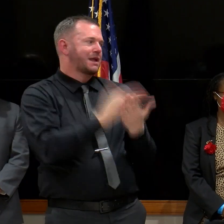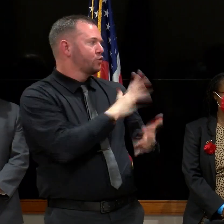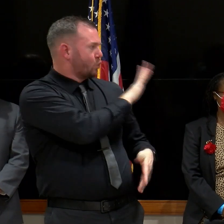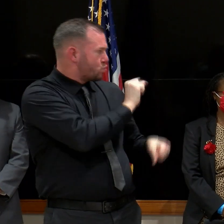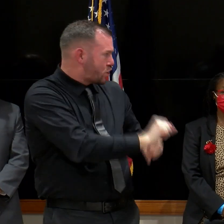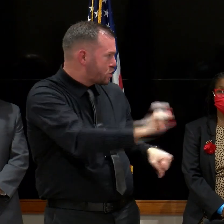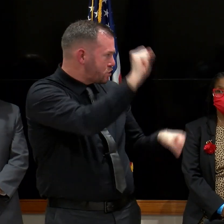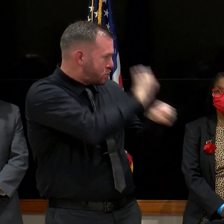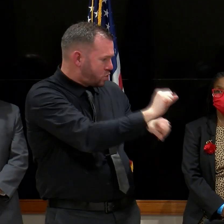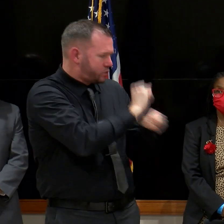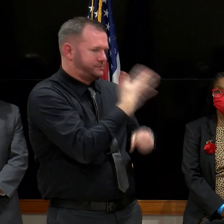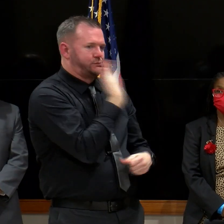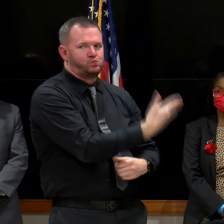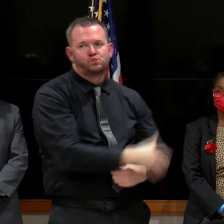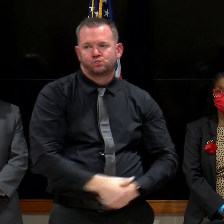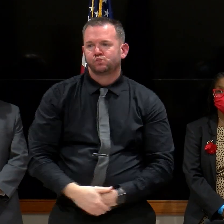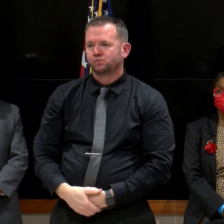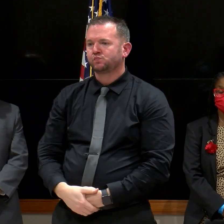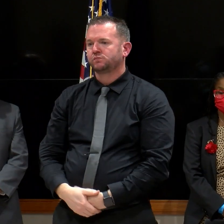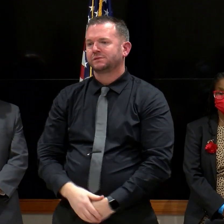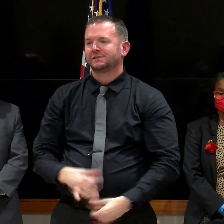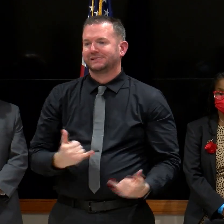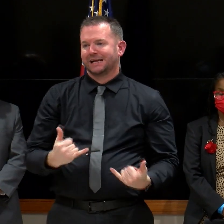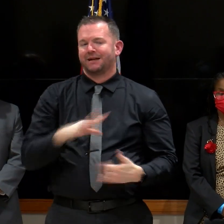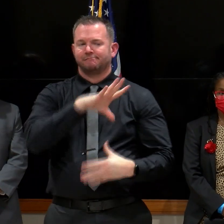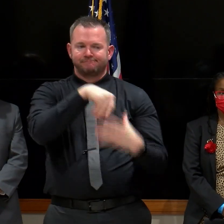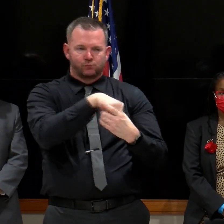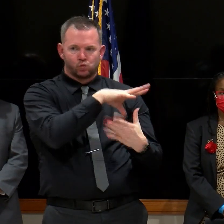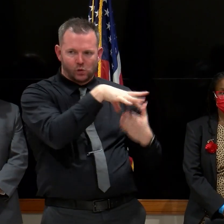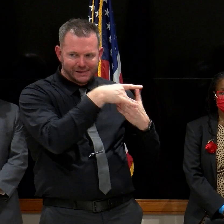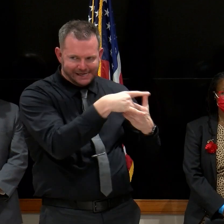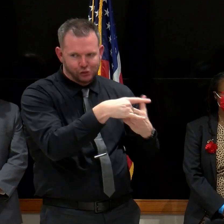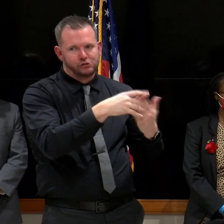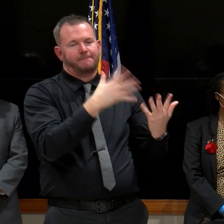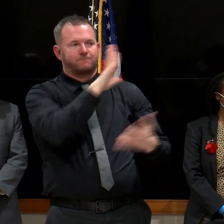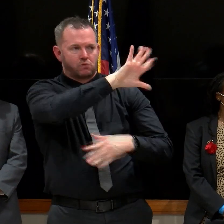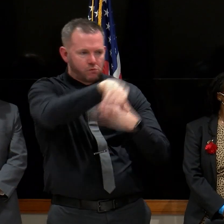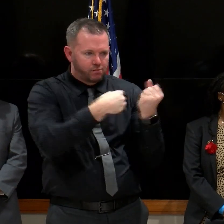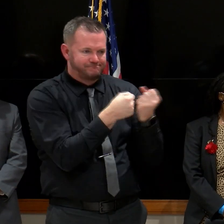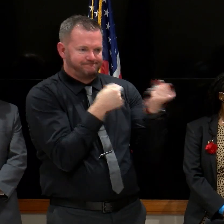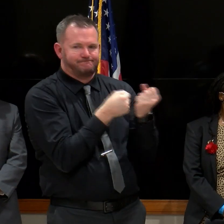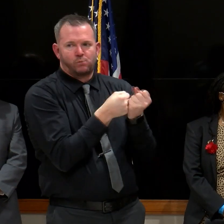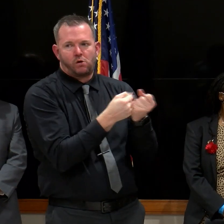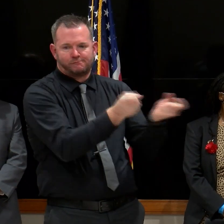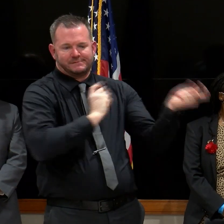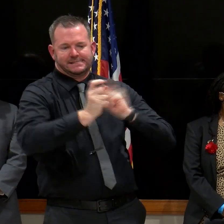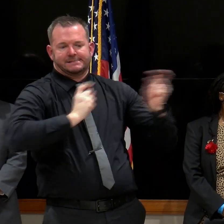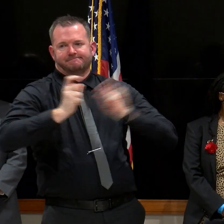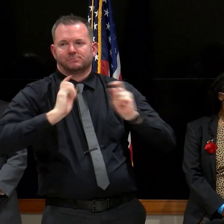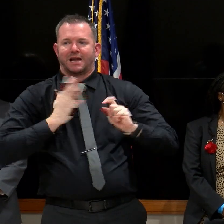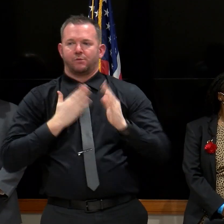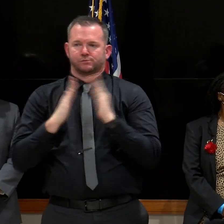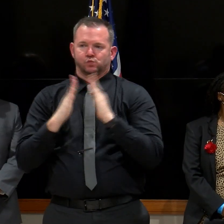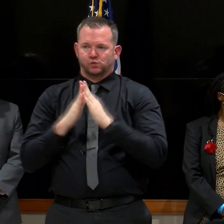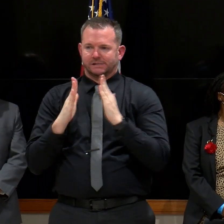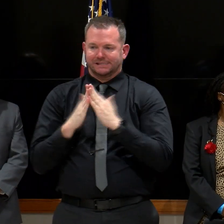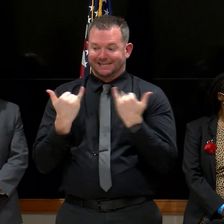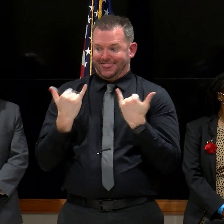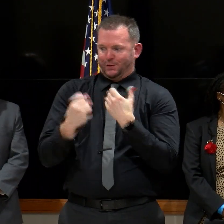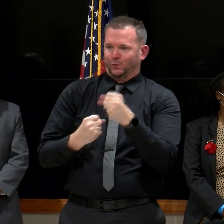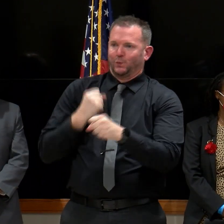you and the leadership to send support and look forward to working with you in the new year on that as